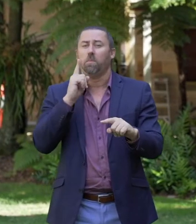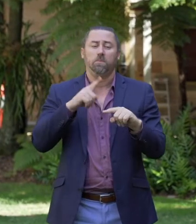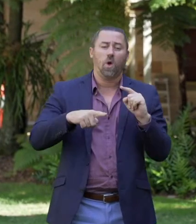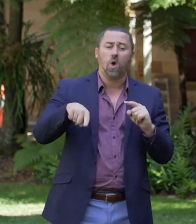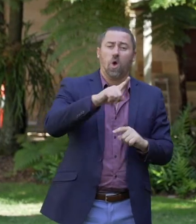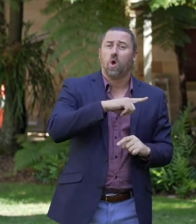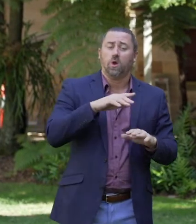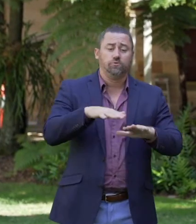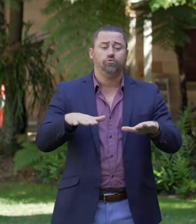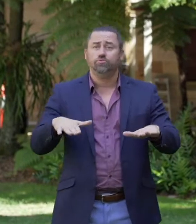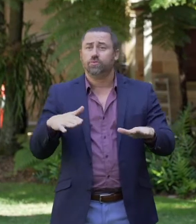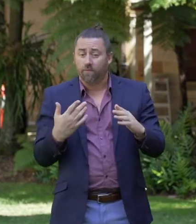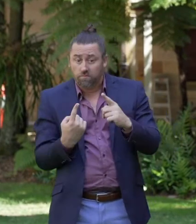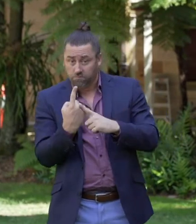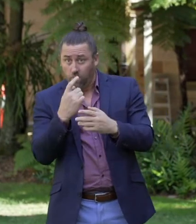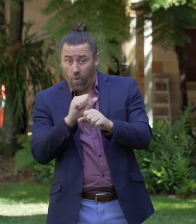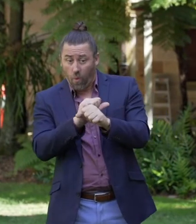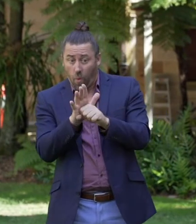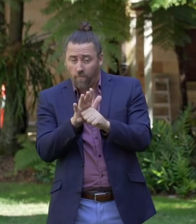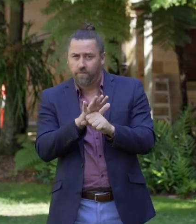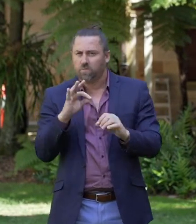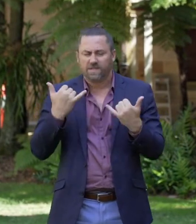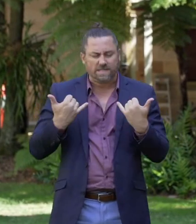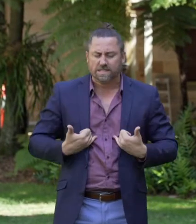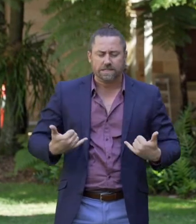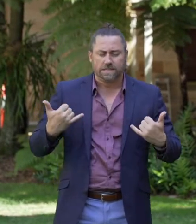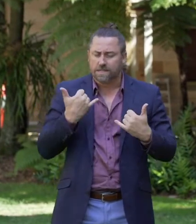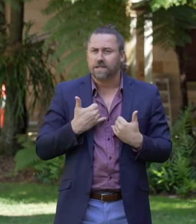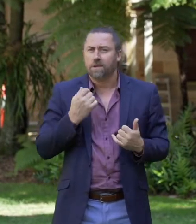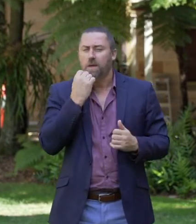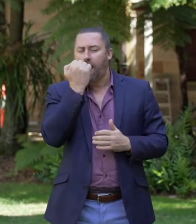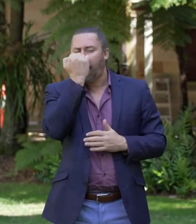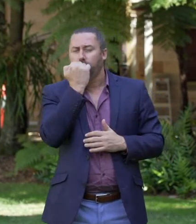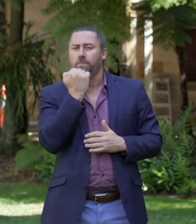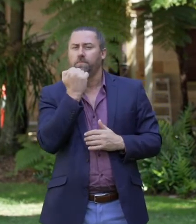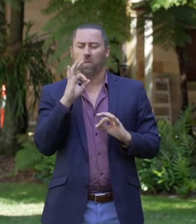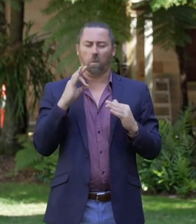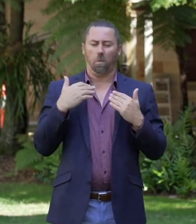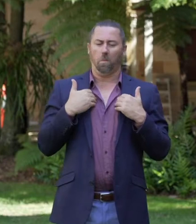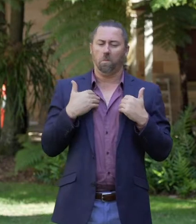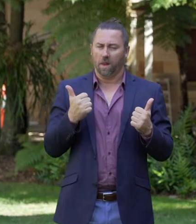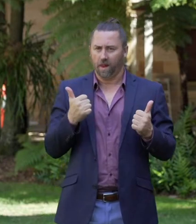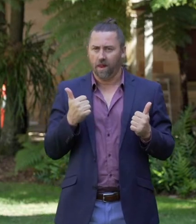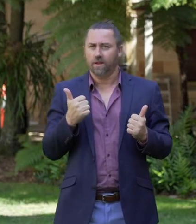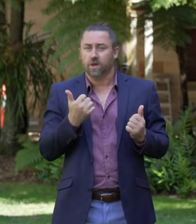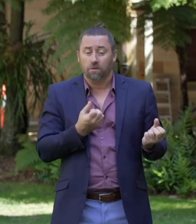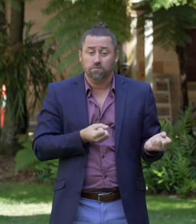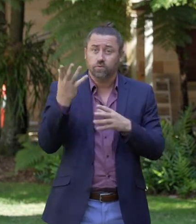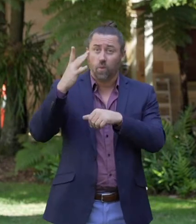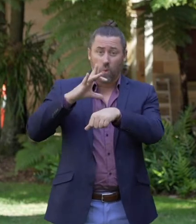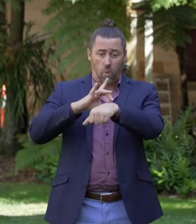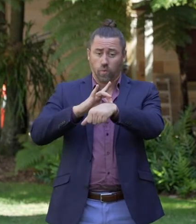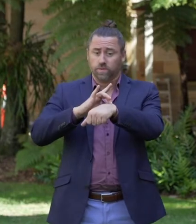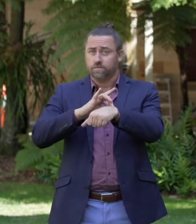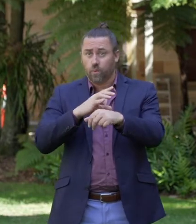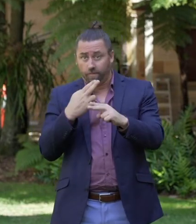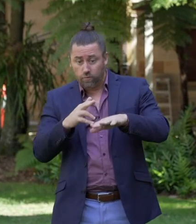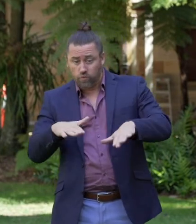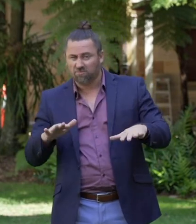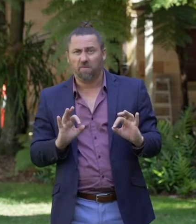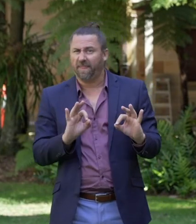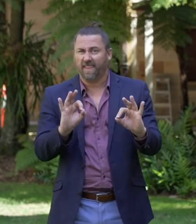these, have mild illness. There's been no increase at all in the number of hospitalisations among children